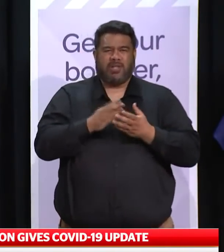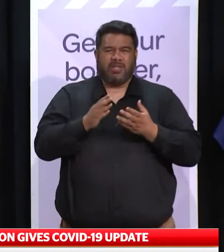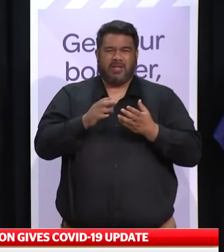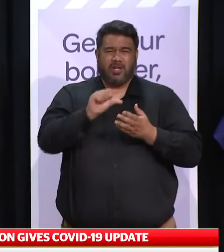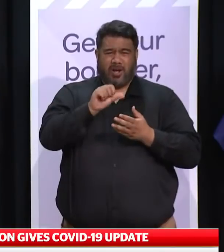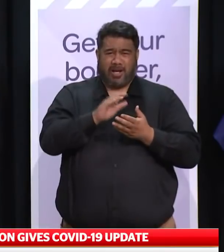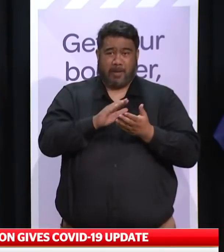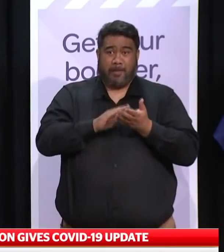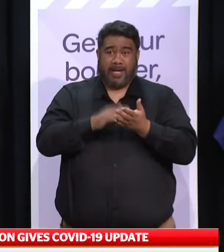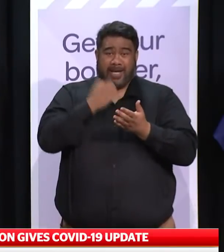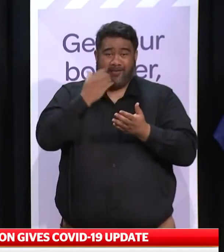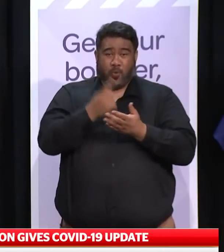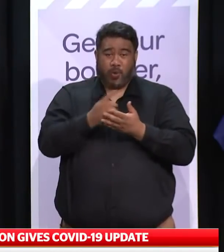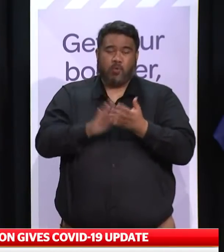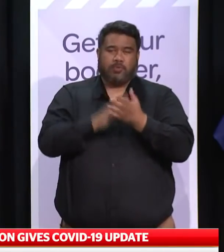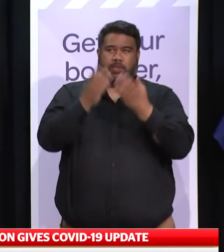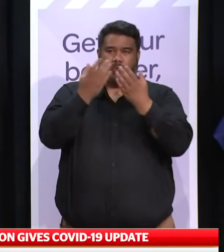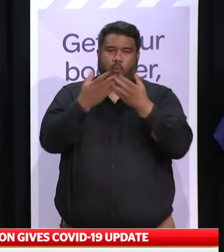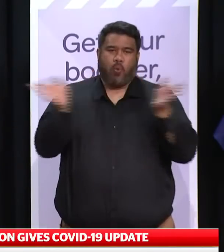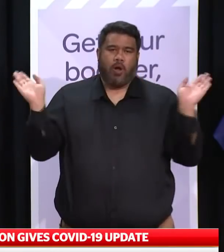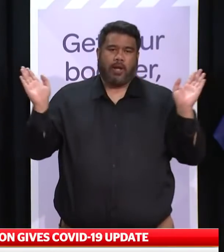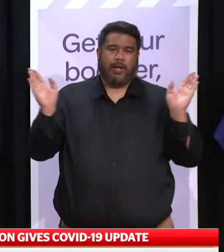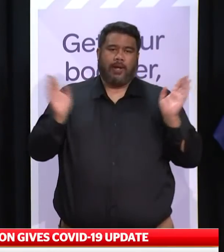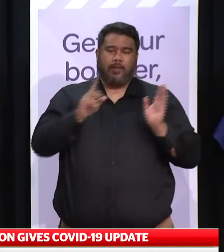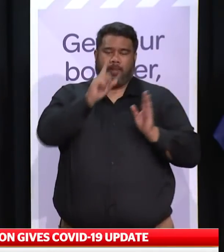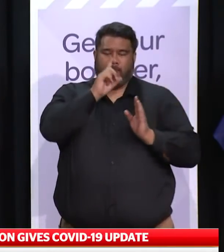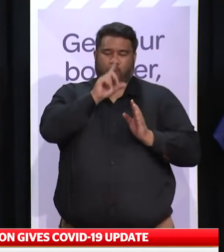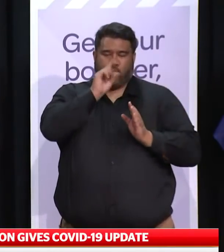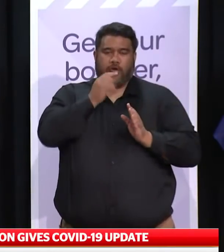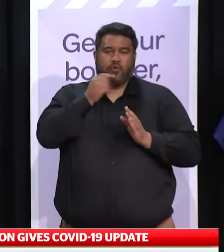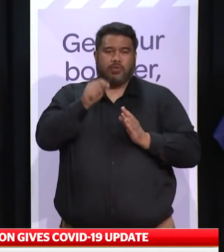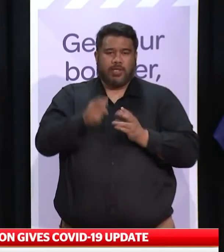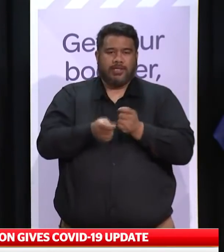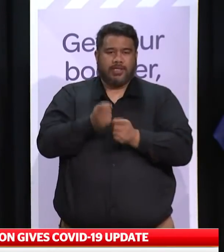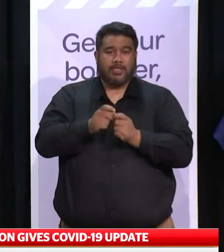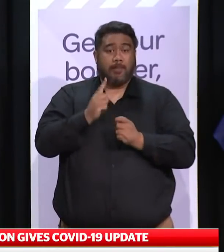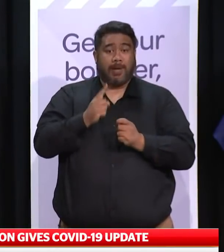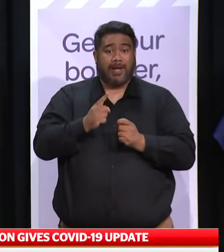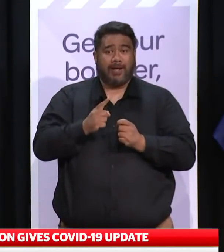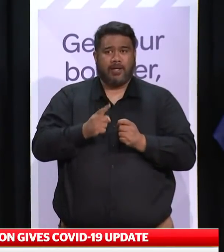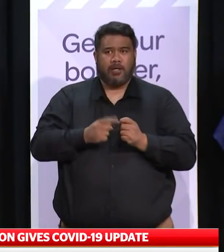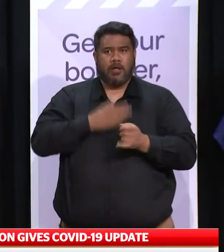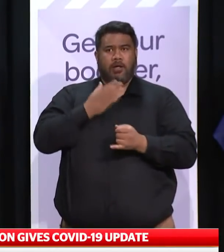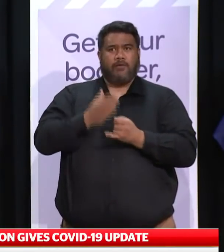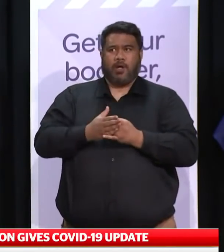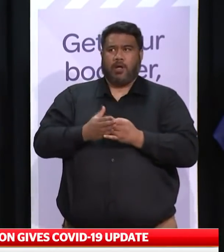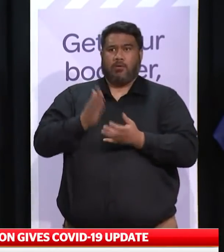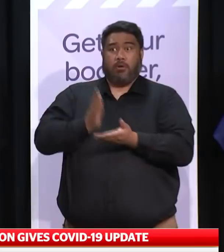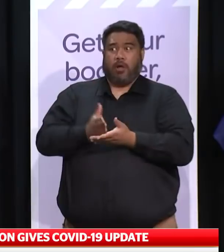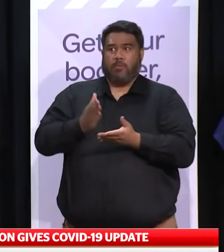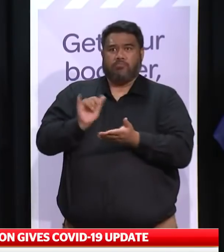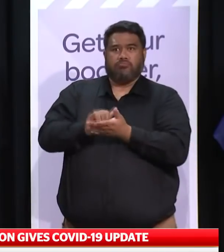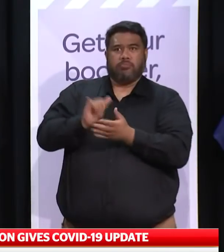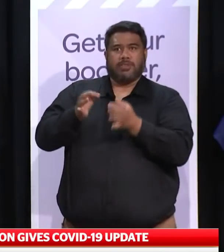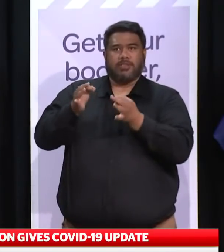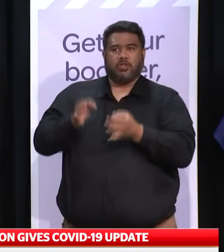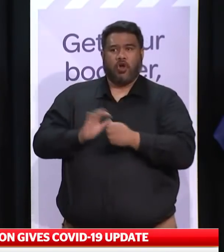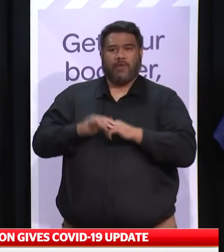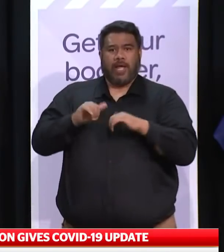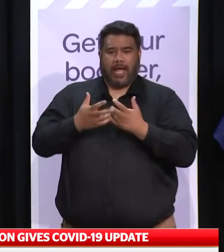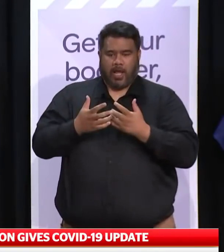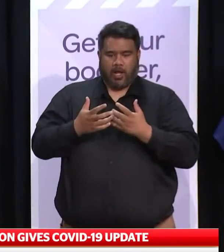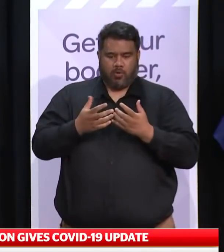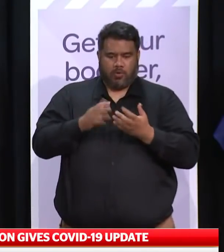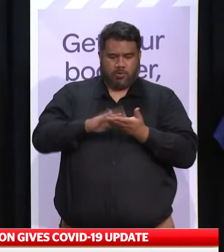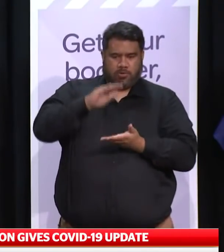of people that would potentially be able to use that. The final decisions around how we allocate those, though, will depend on the way in